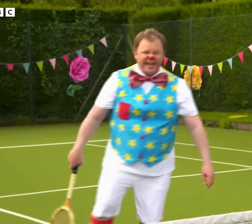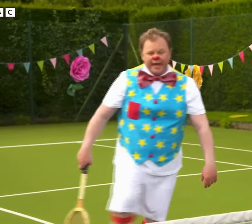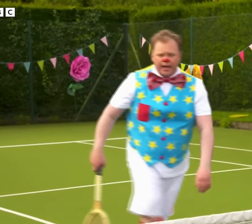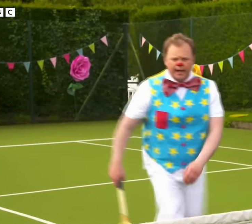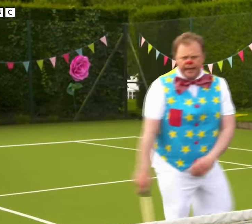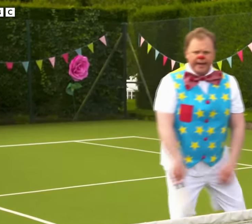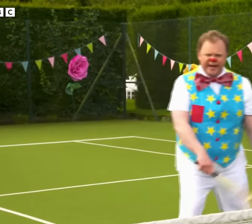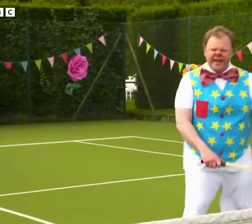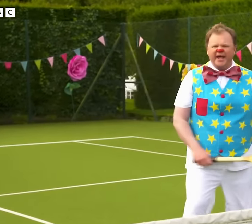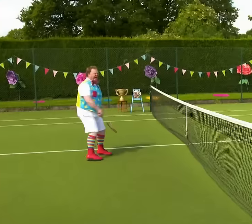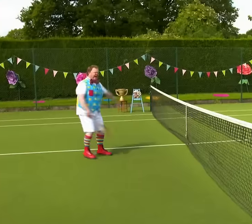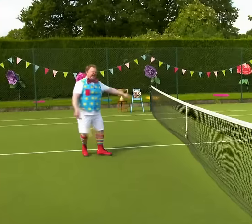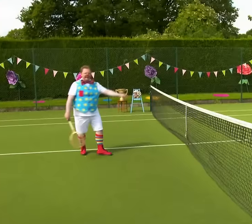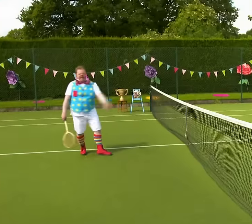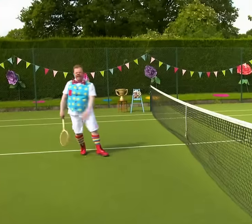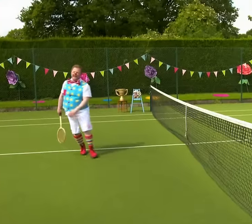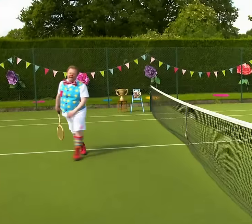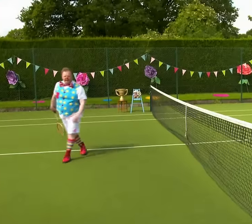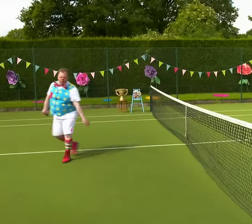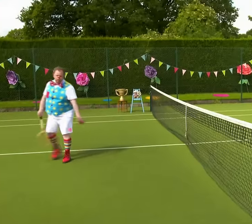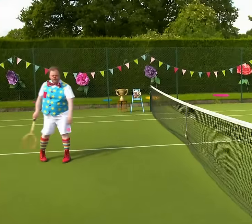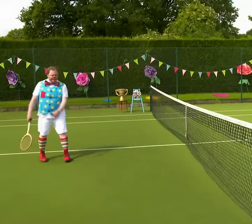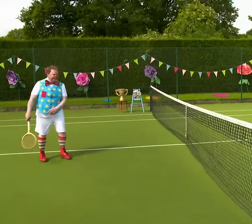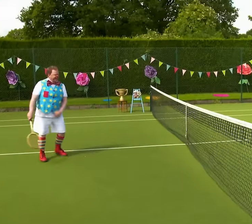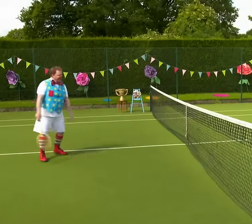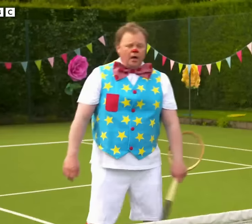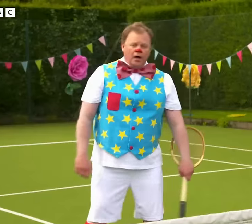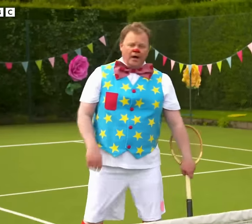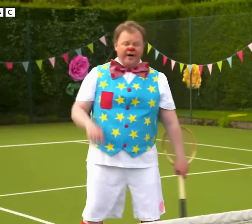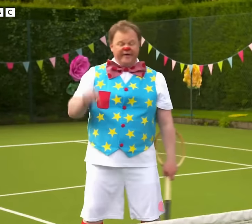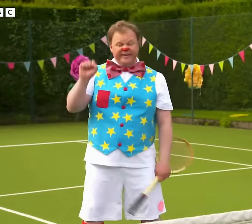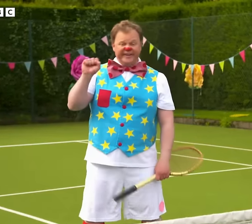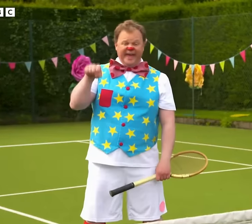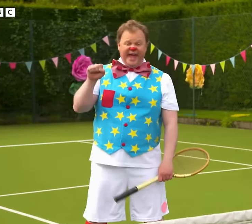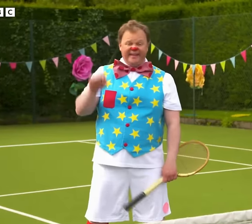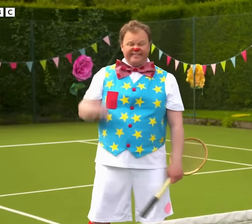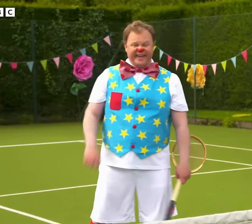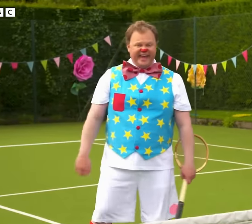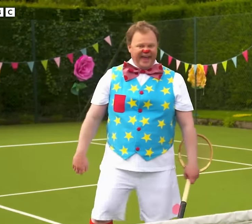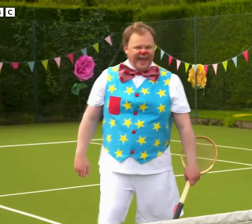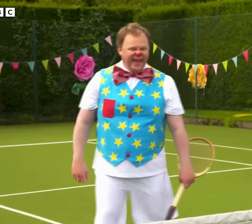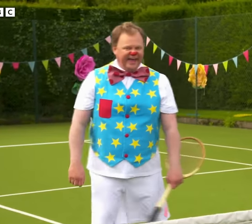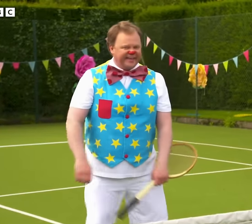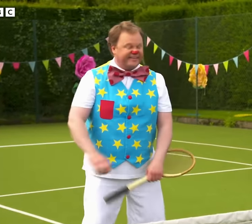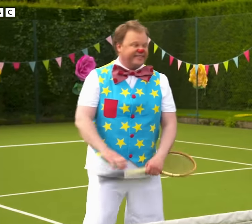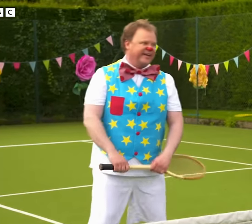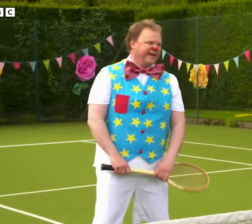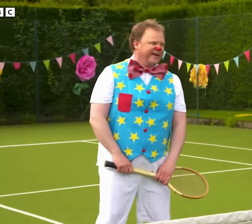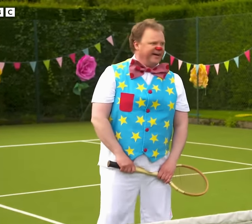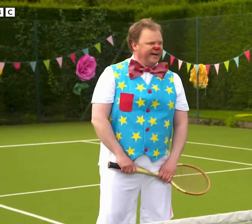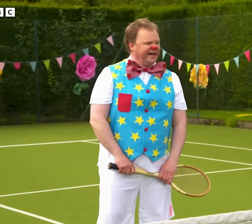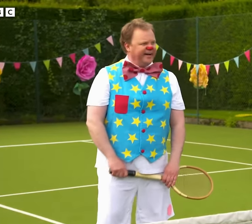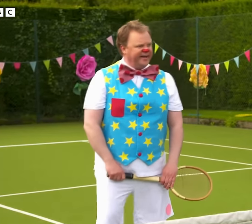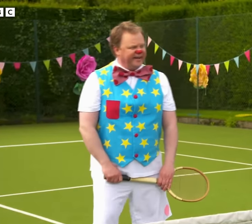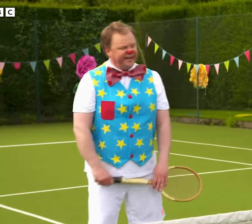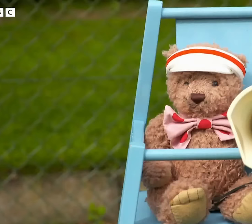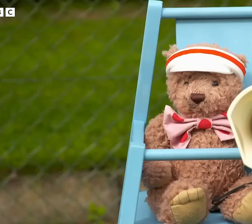Lord Tumble is very good at tennis. Oh, yes, he is. Tumble